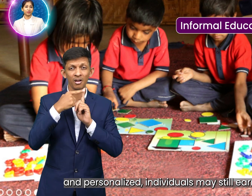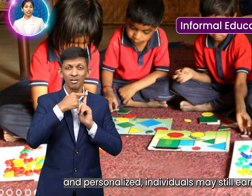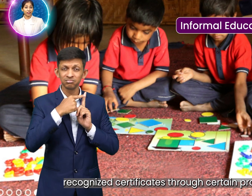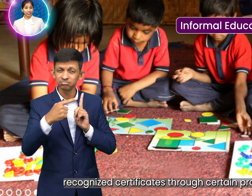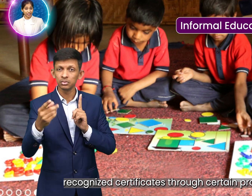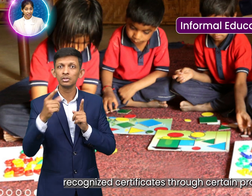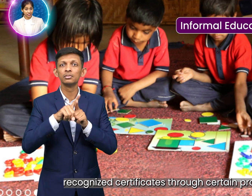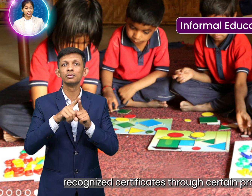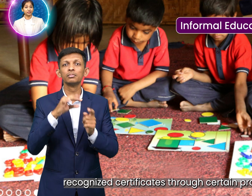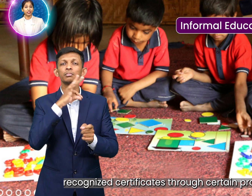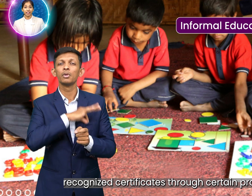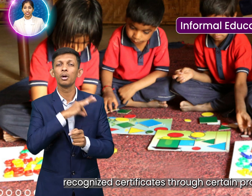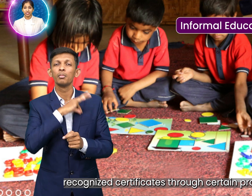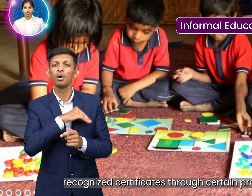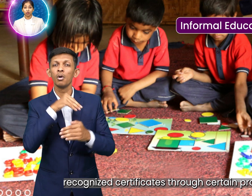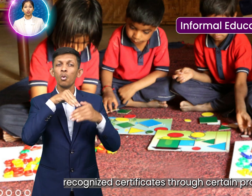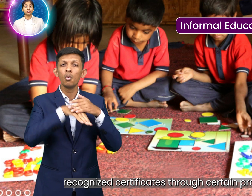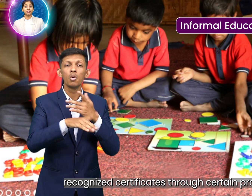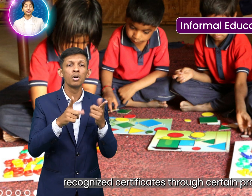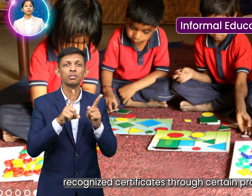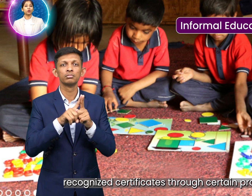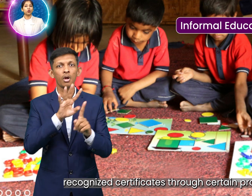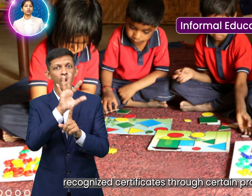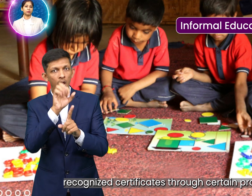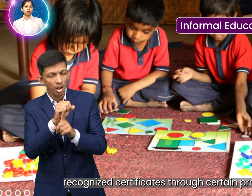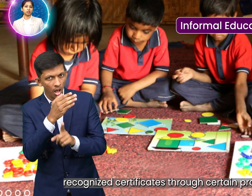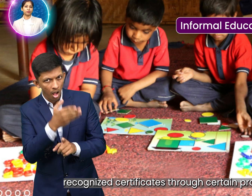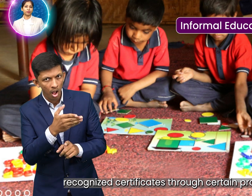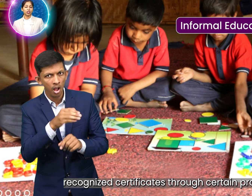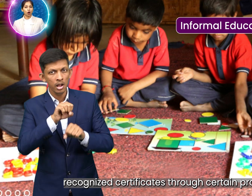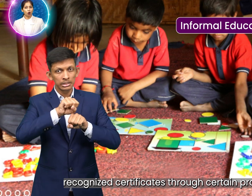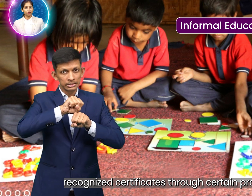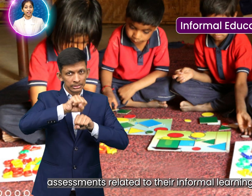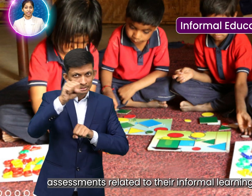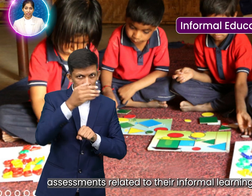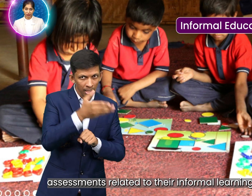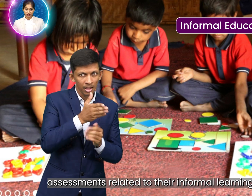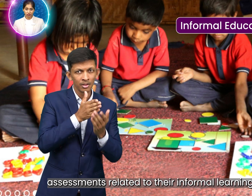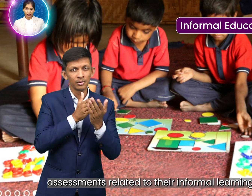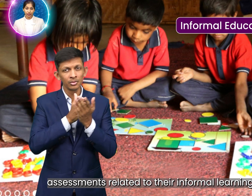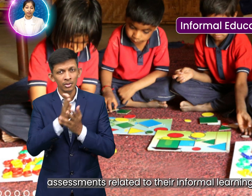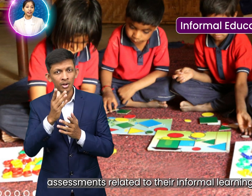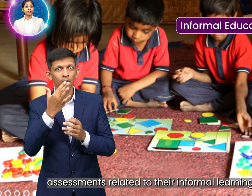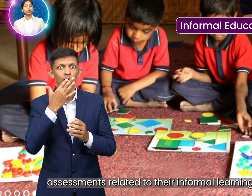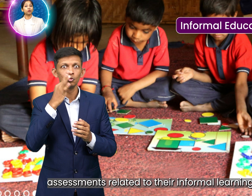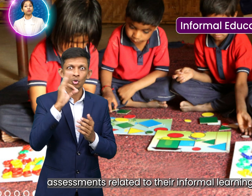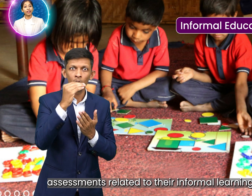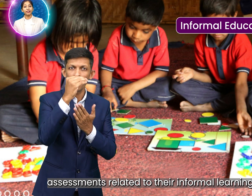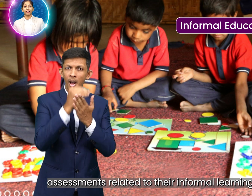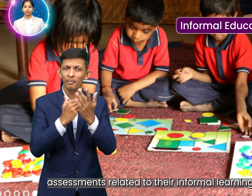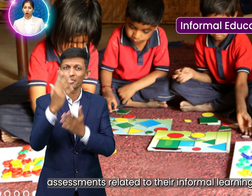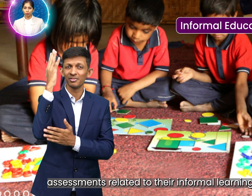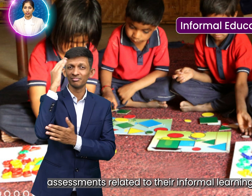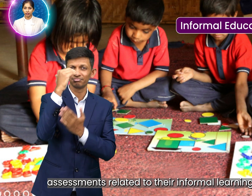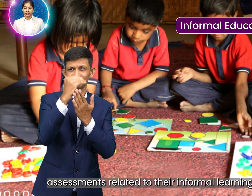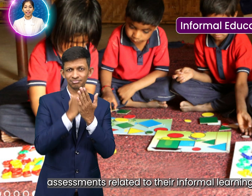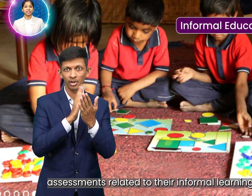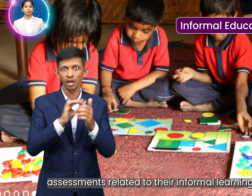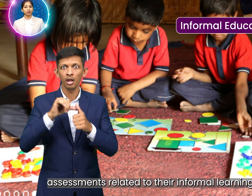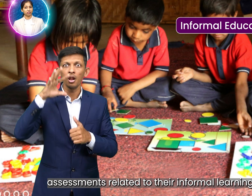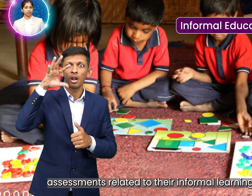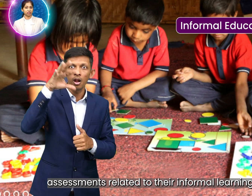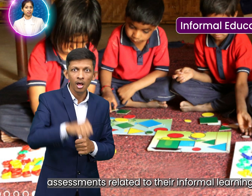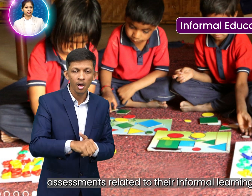formally recognized certificates through certain programs or assessments related to their informal